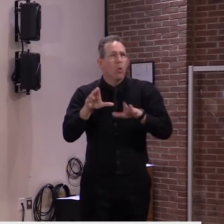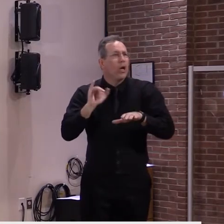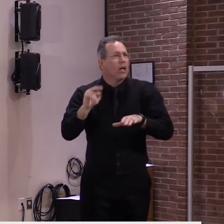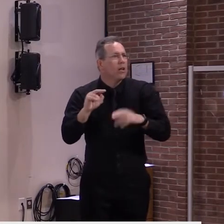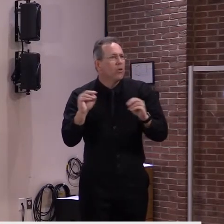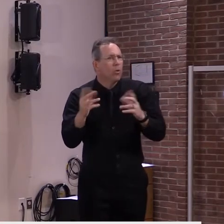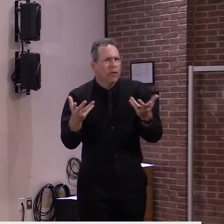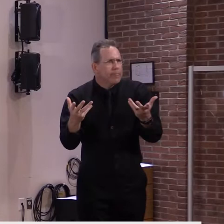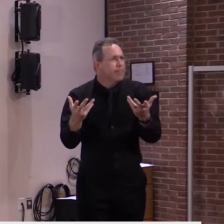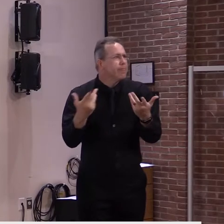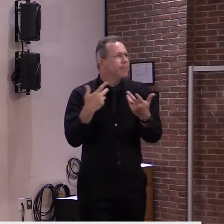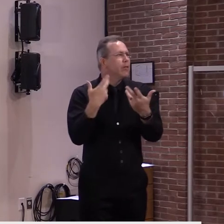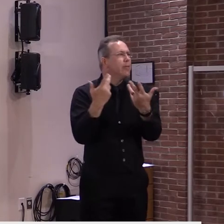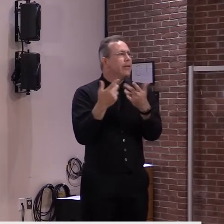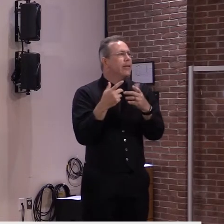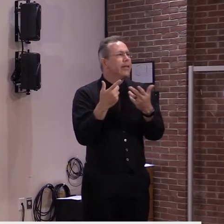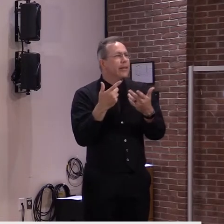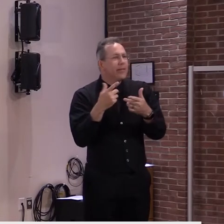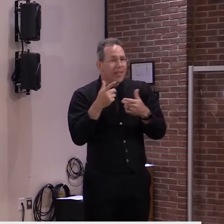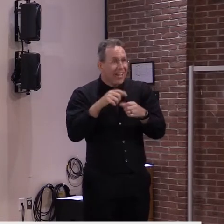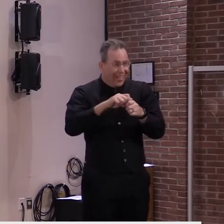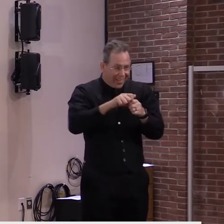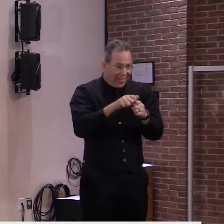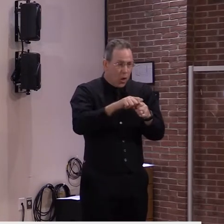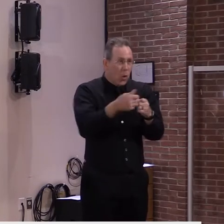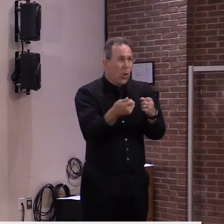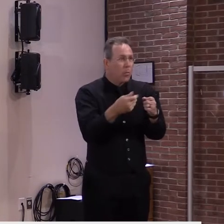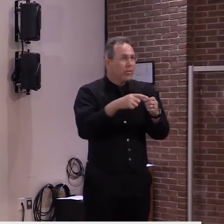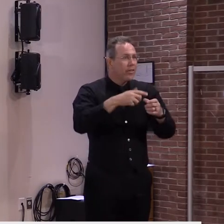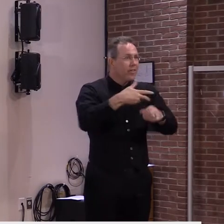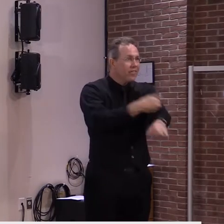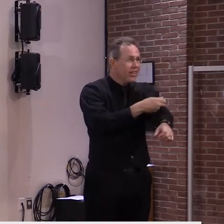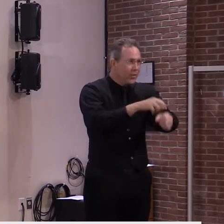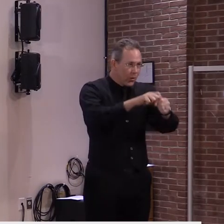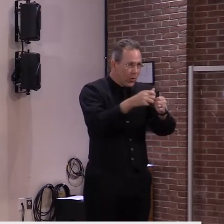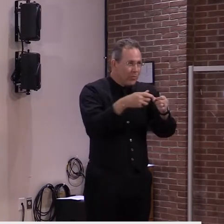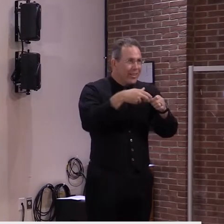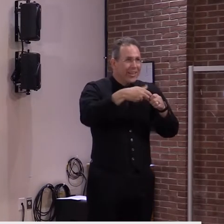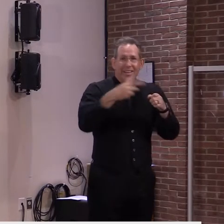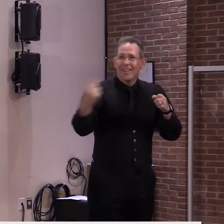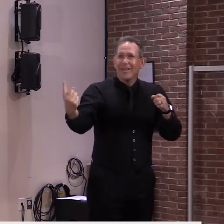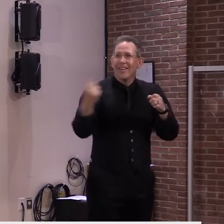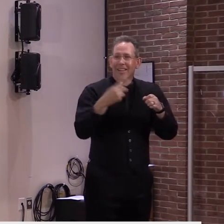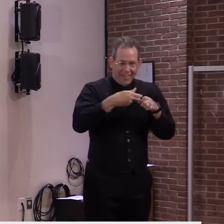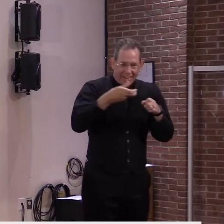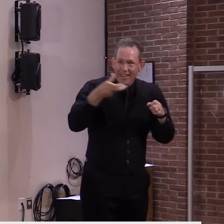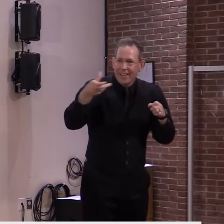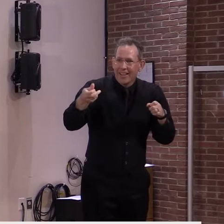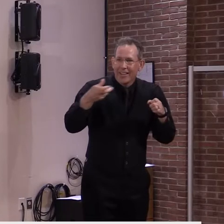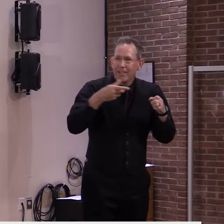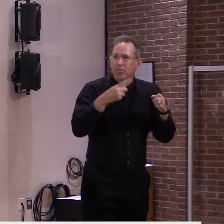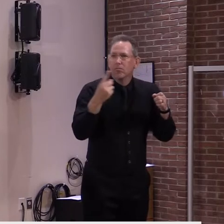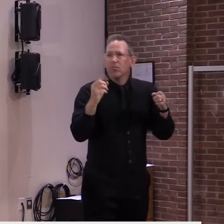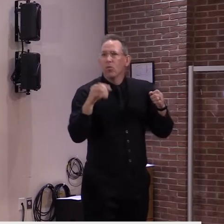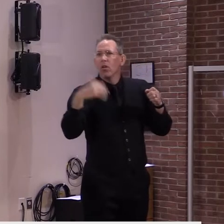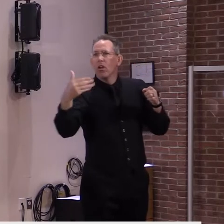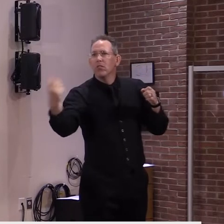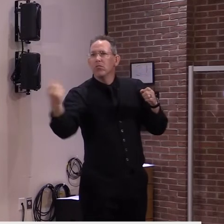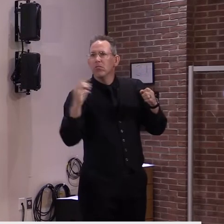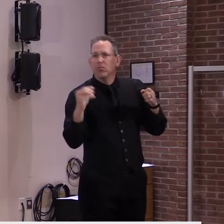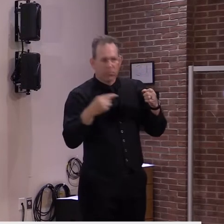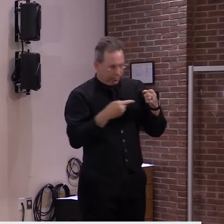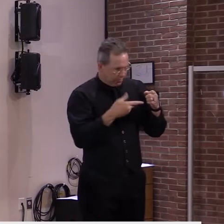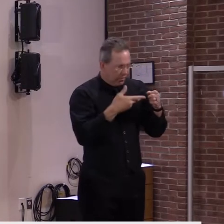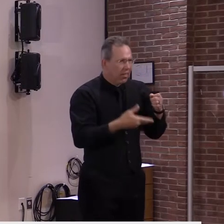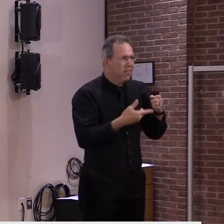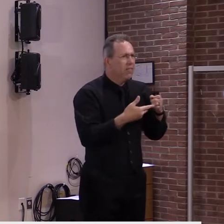through that, there is some logic to the question that we will see an increase in our wasted doses. But at the same